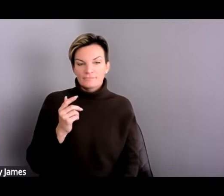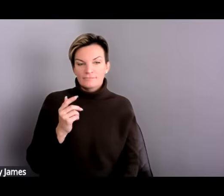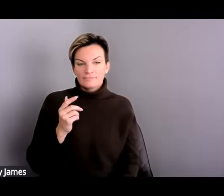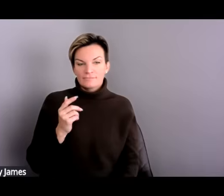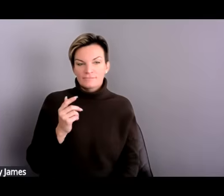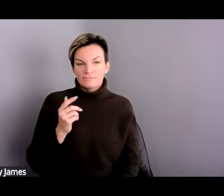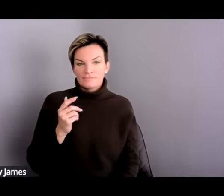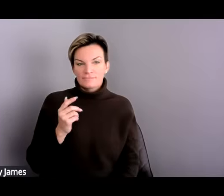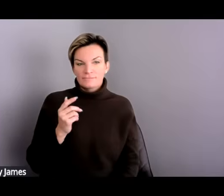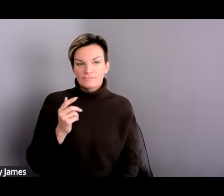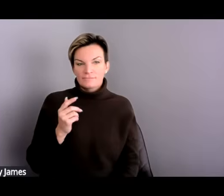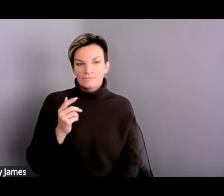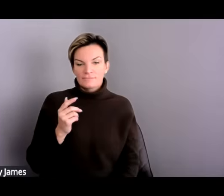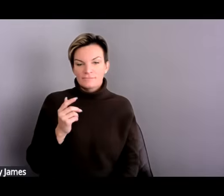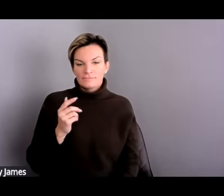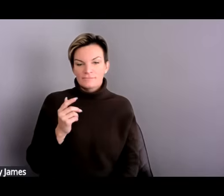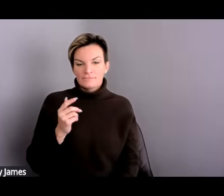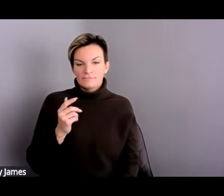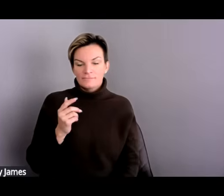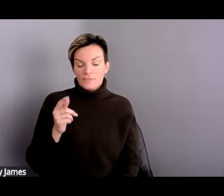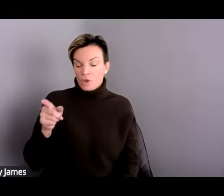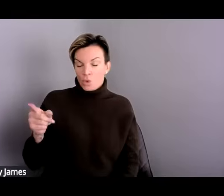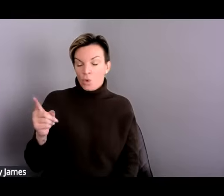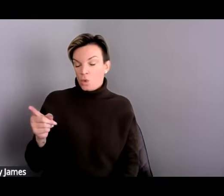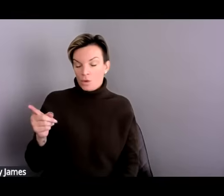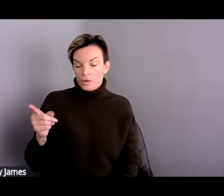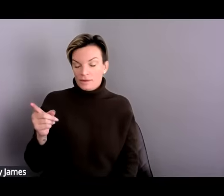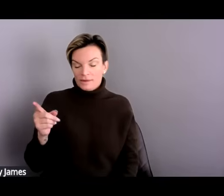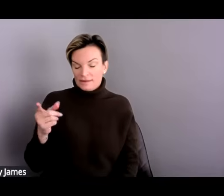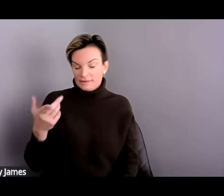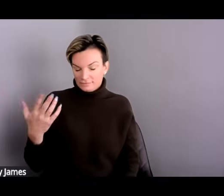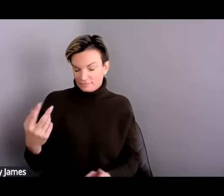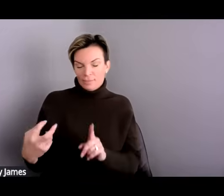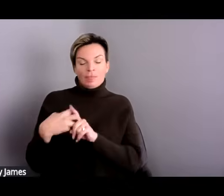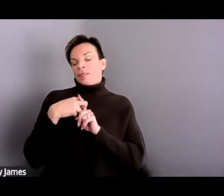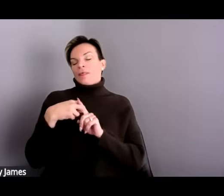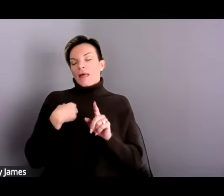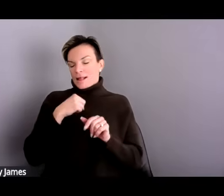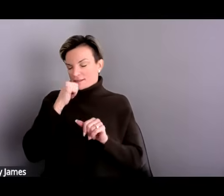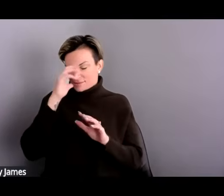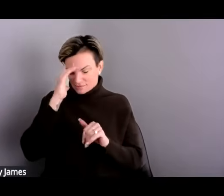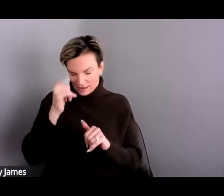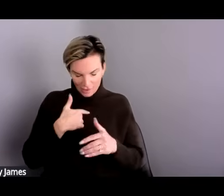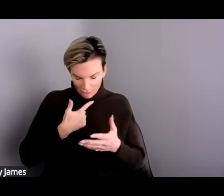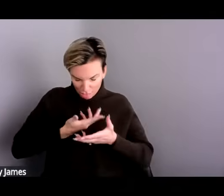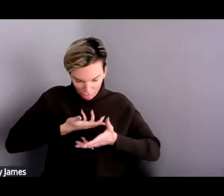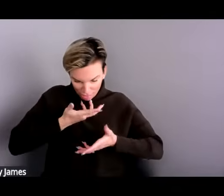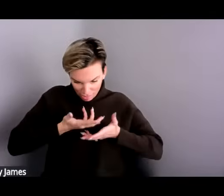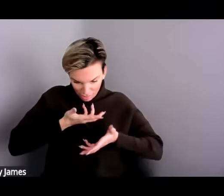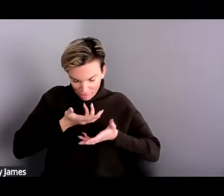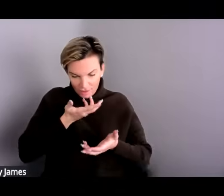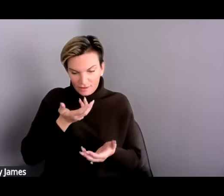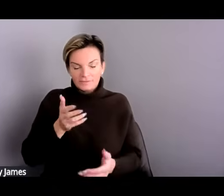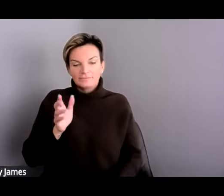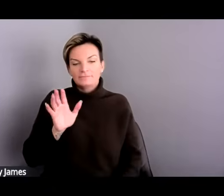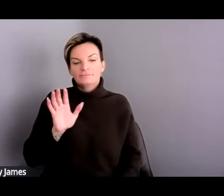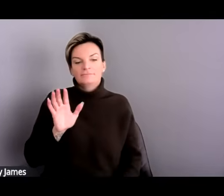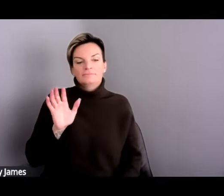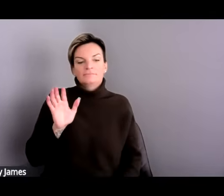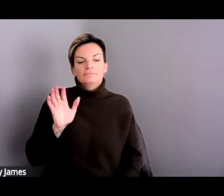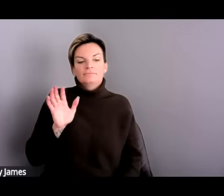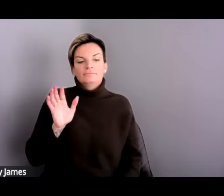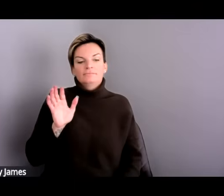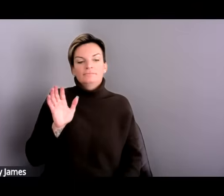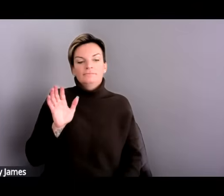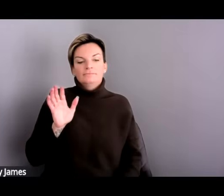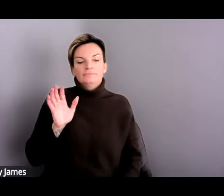threw a curveball at me today, so I wasn't quite prepared to answer that. But I